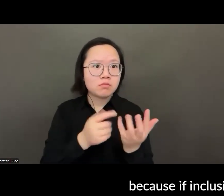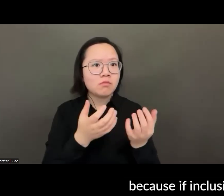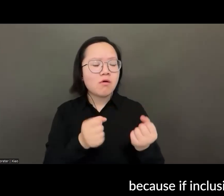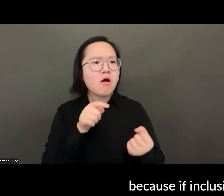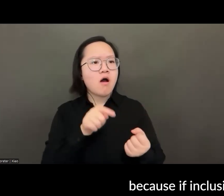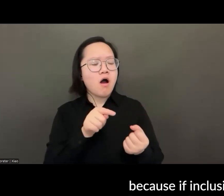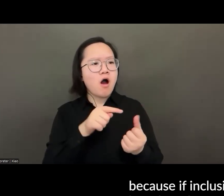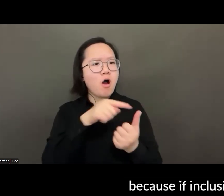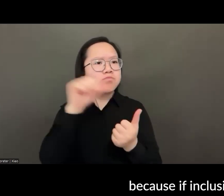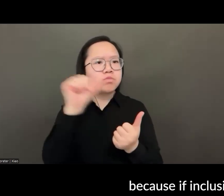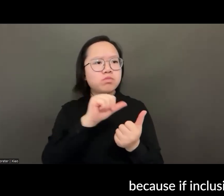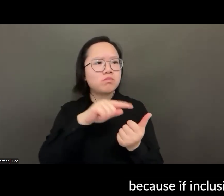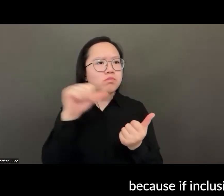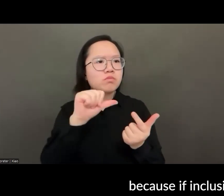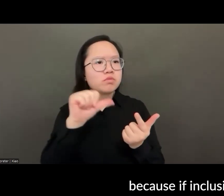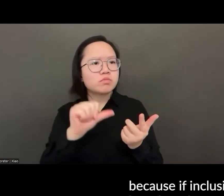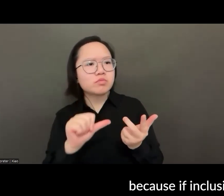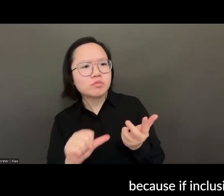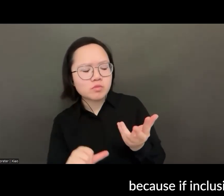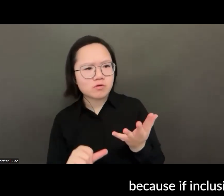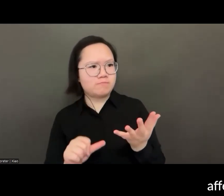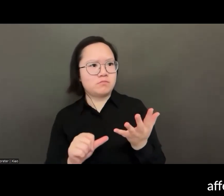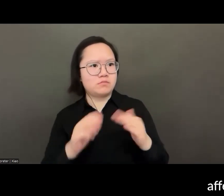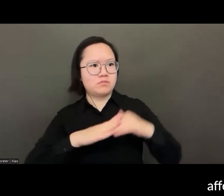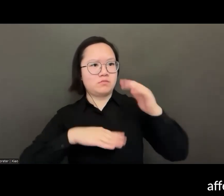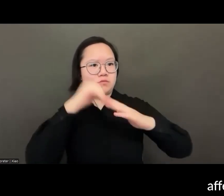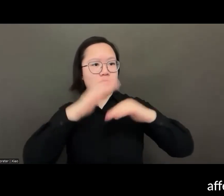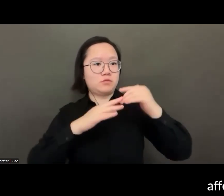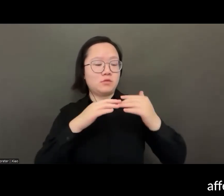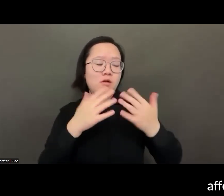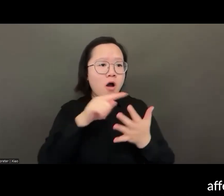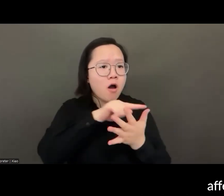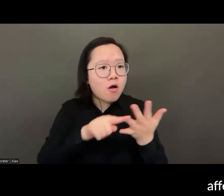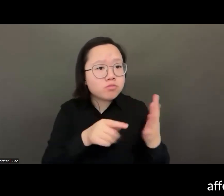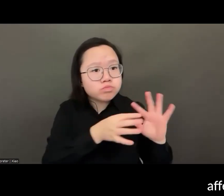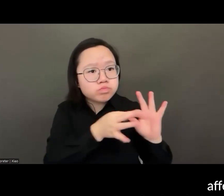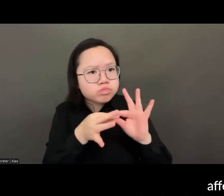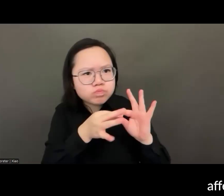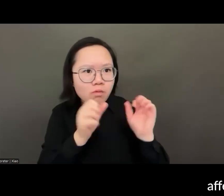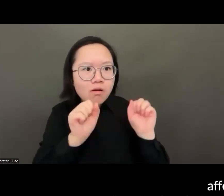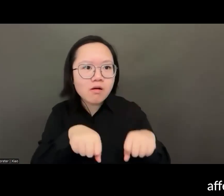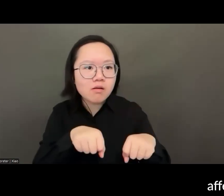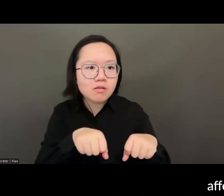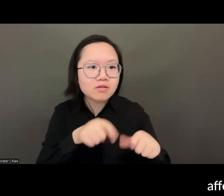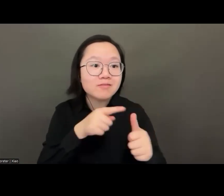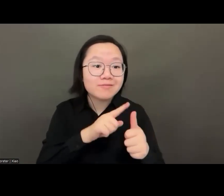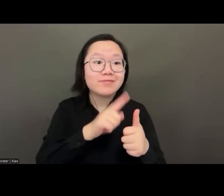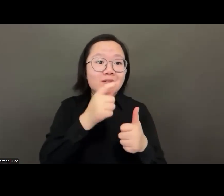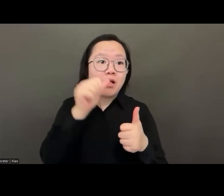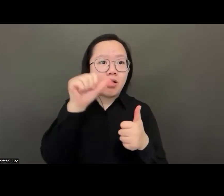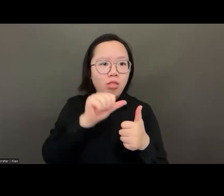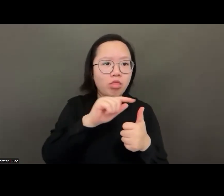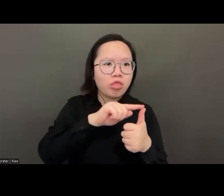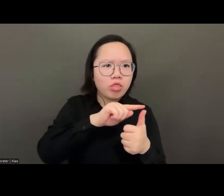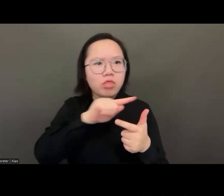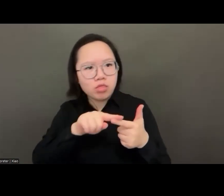fails, then the other areas are automatically affected, keeping in mind the complex needs of the